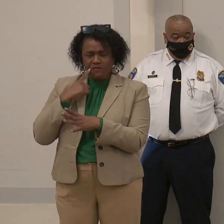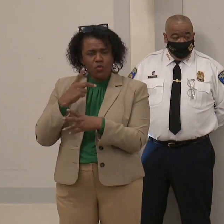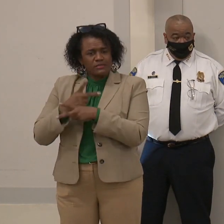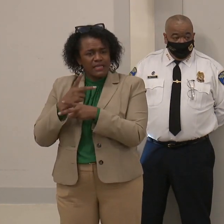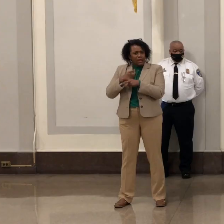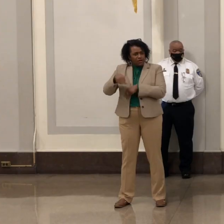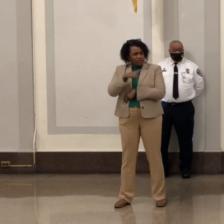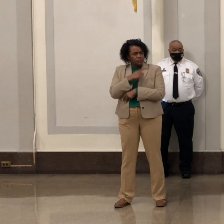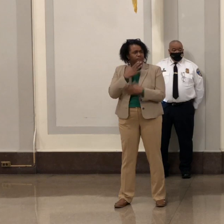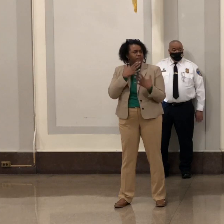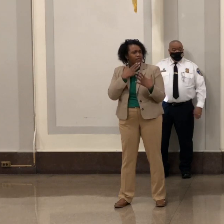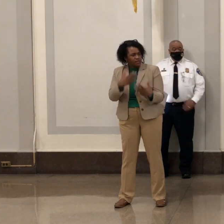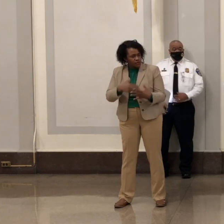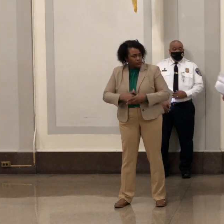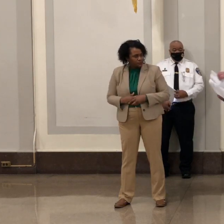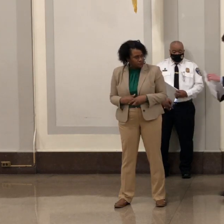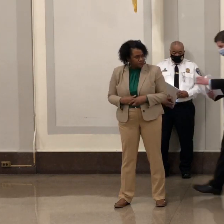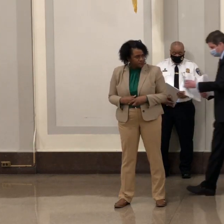very much.